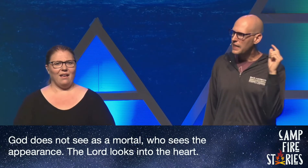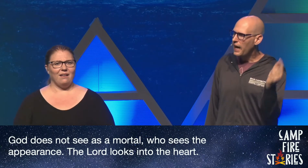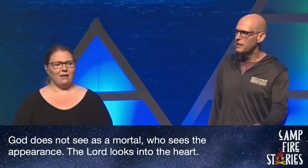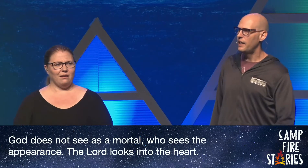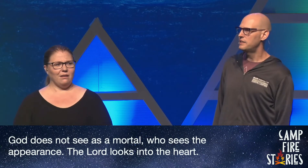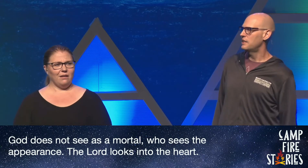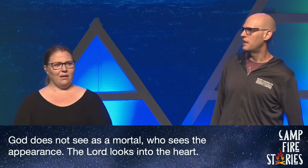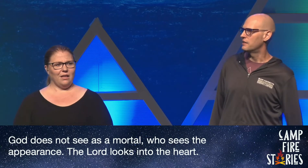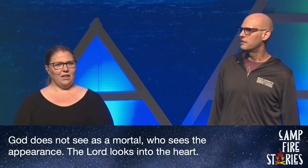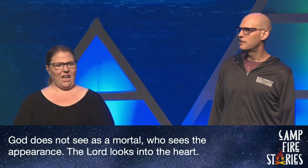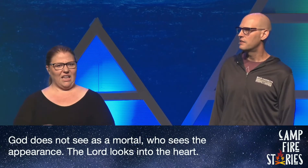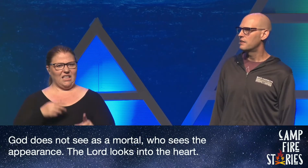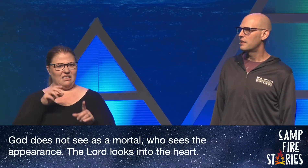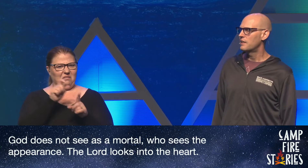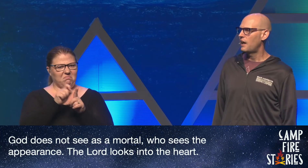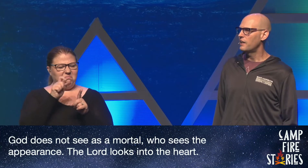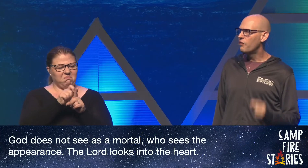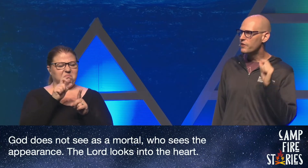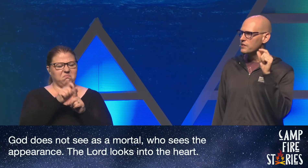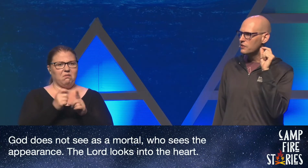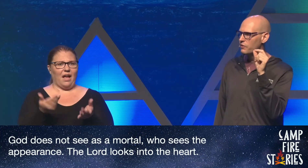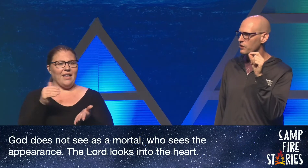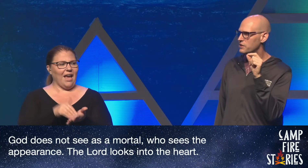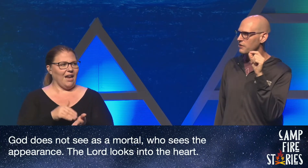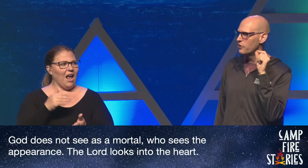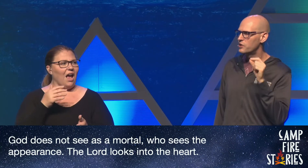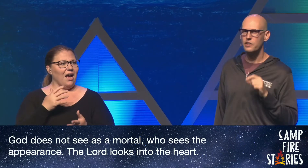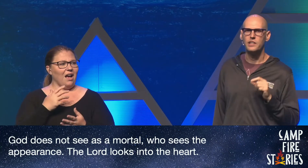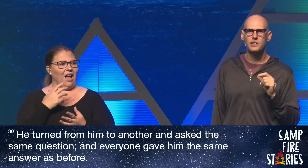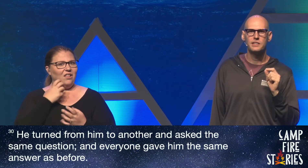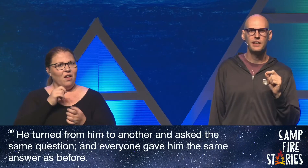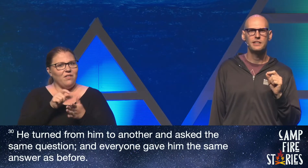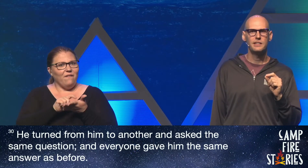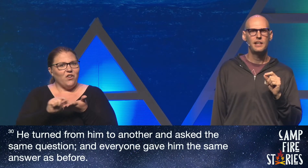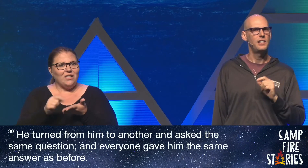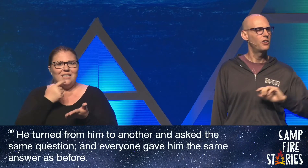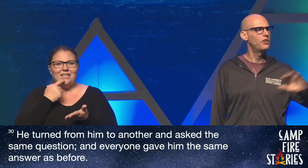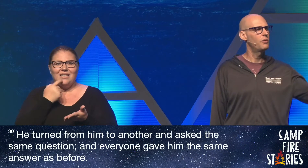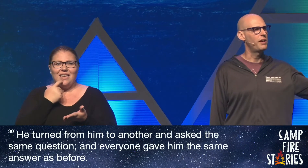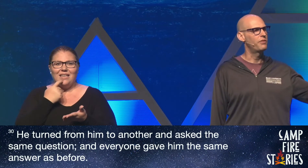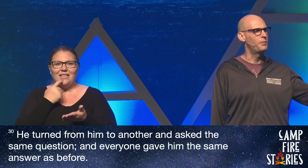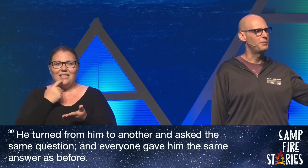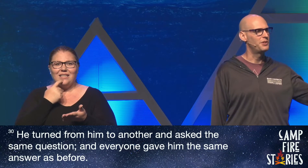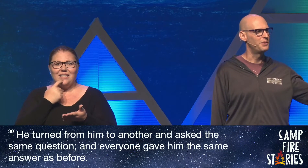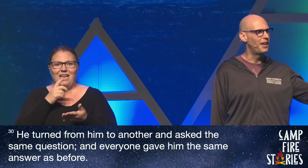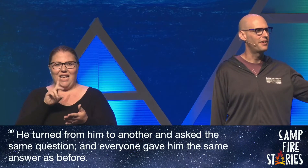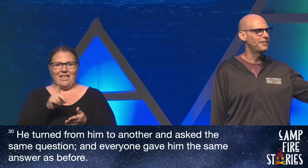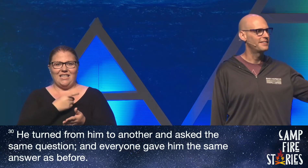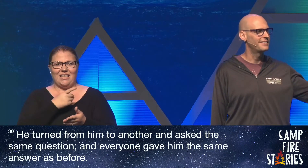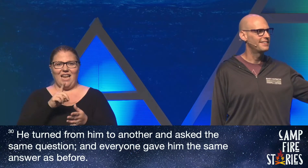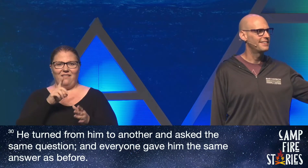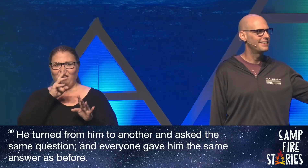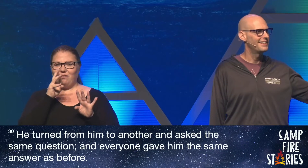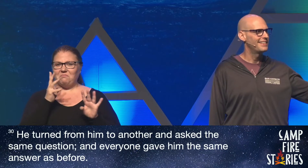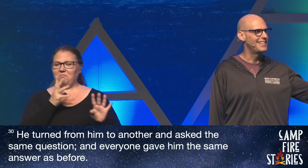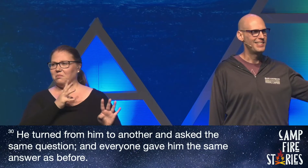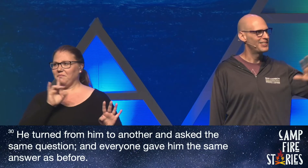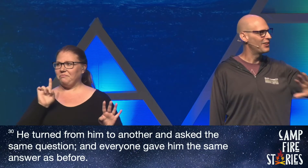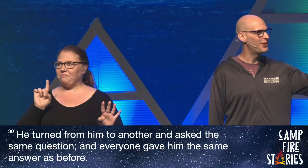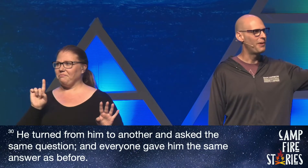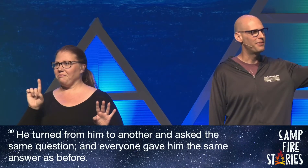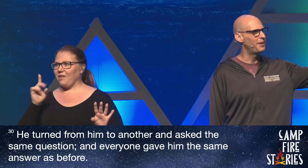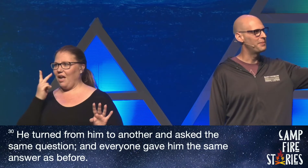he's antagonized again, I love this little verse. In verse 30, it just says, he turned away from him to another.